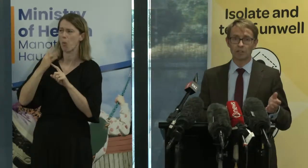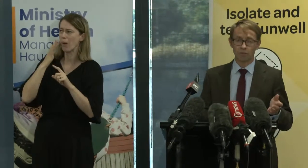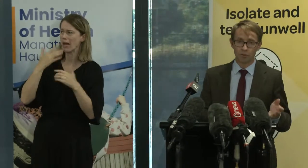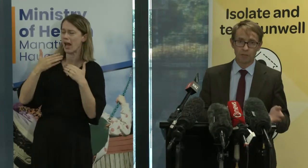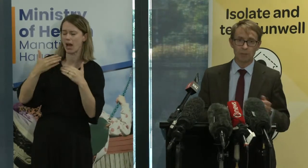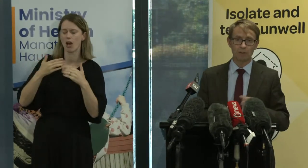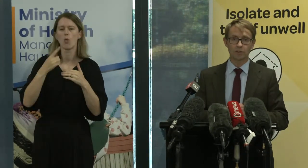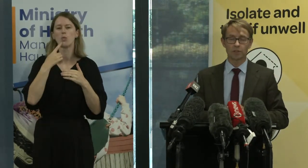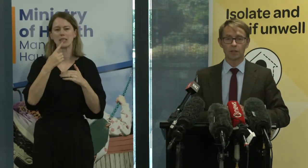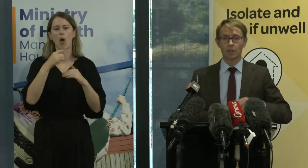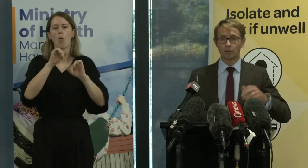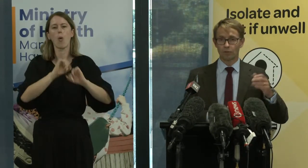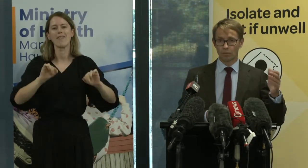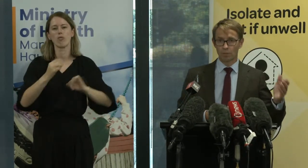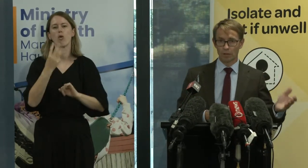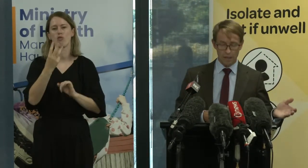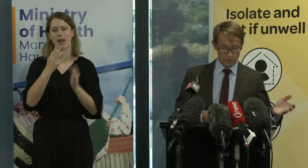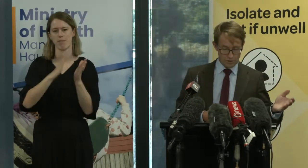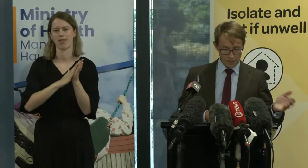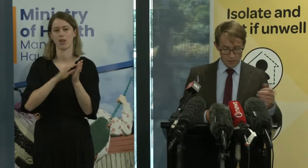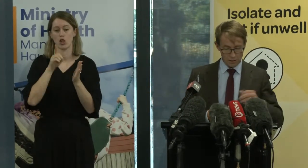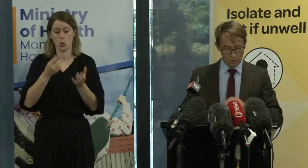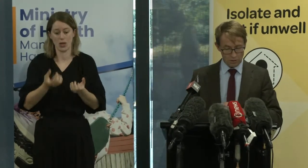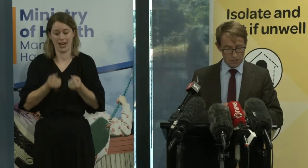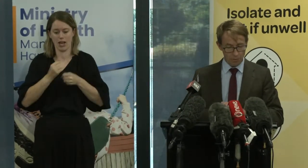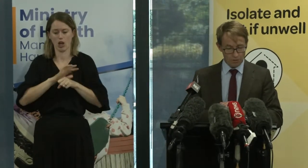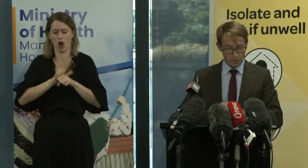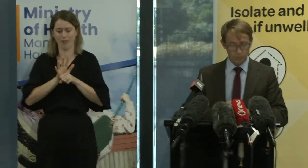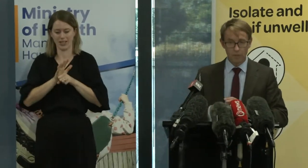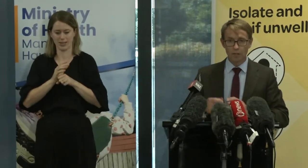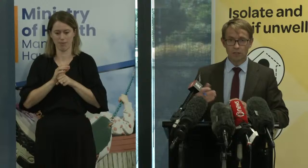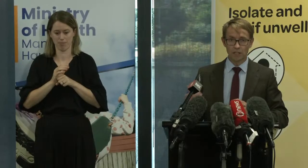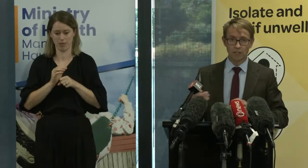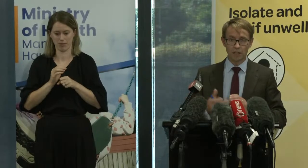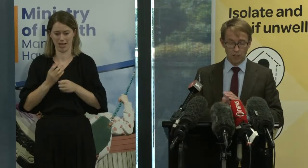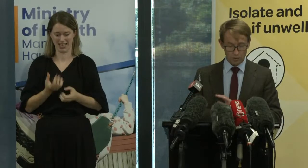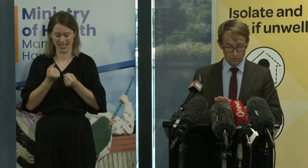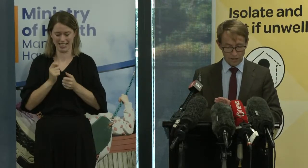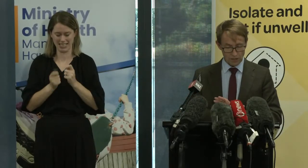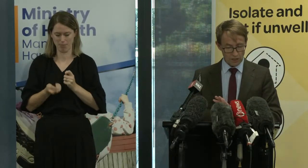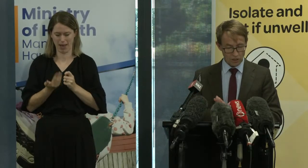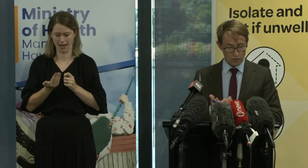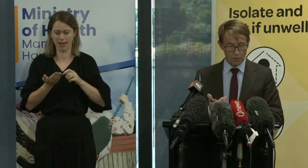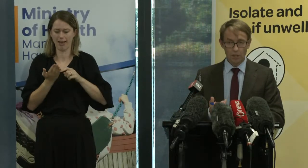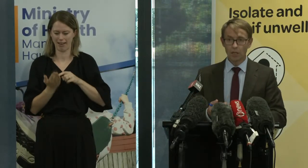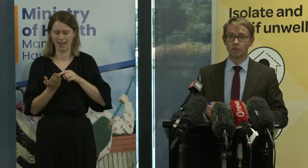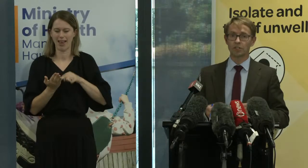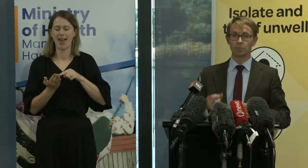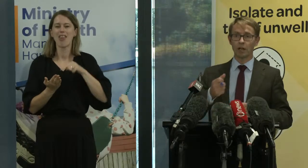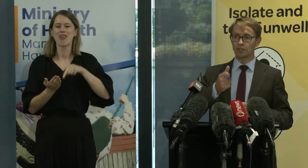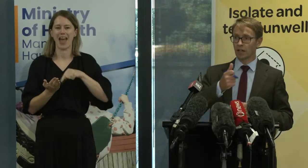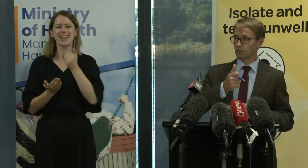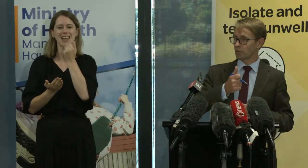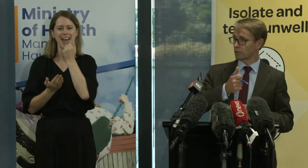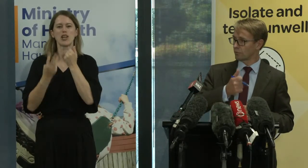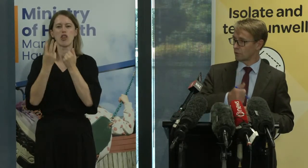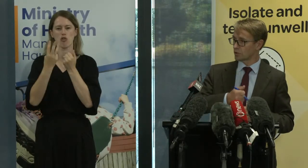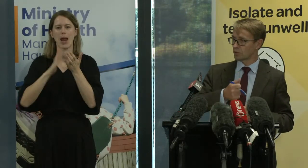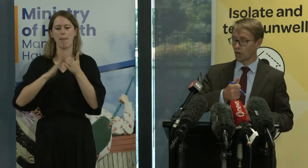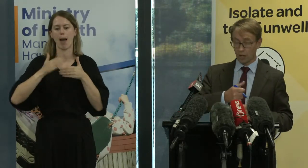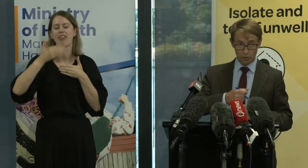recommending a wait of 3 months from the date you test positive to getting that COVID vaccination. And this applies